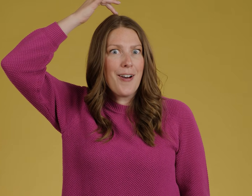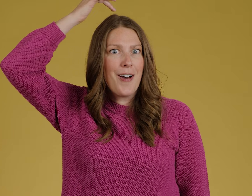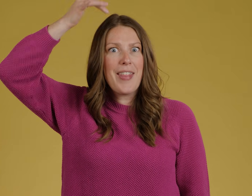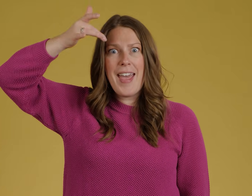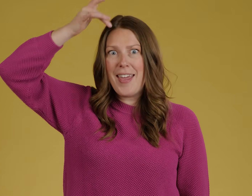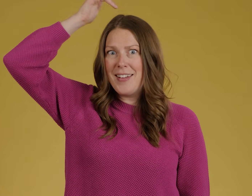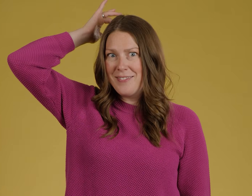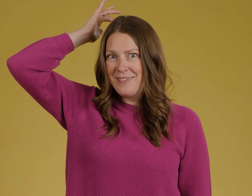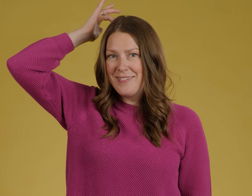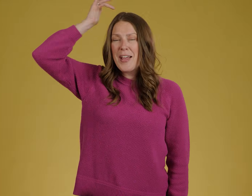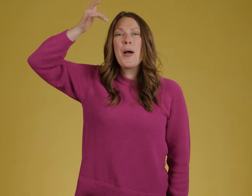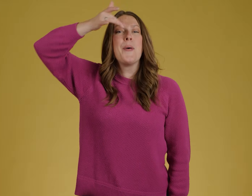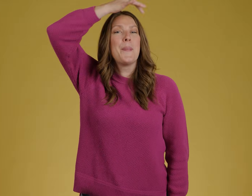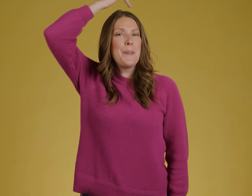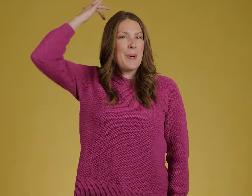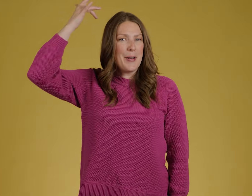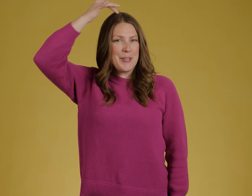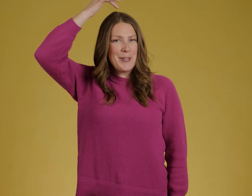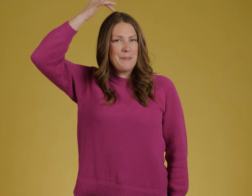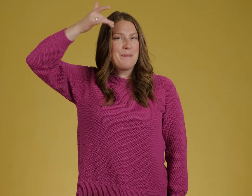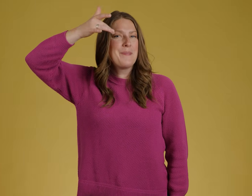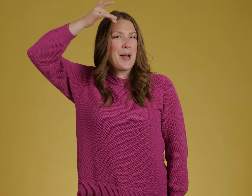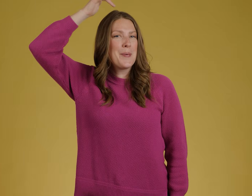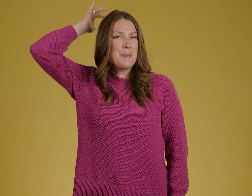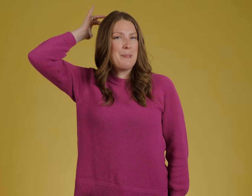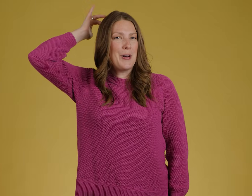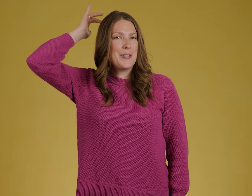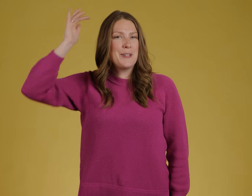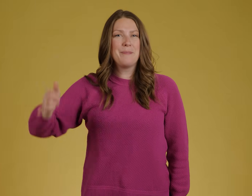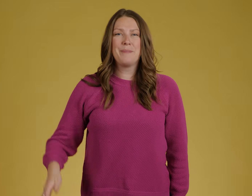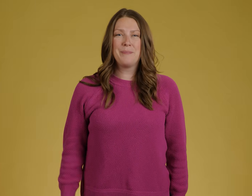on the head. Bald, bald.